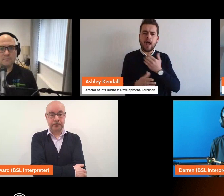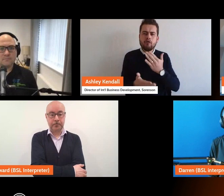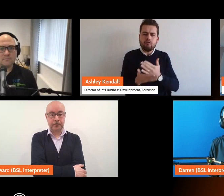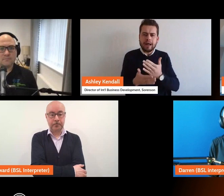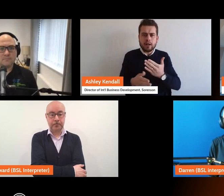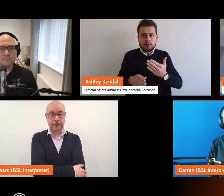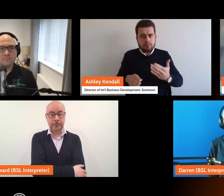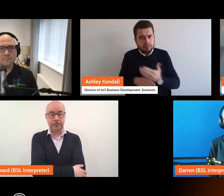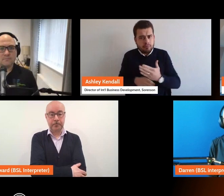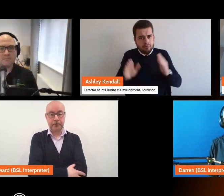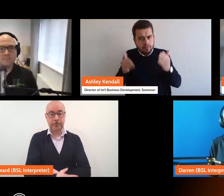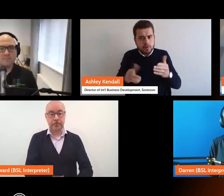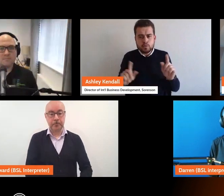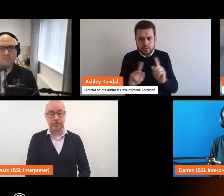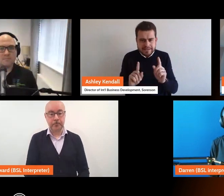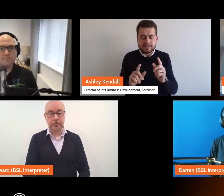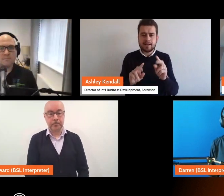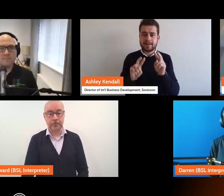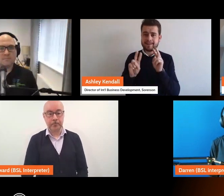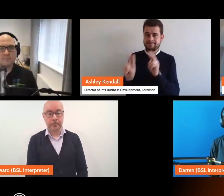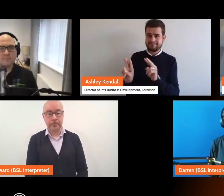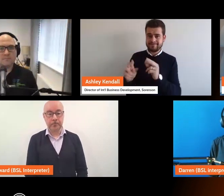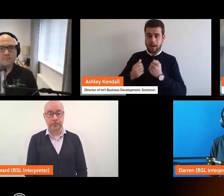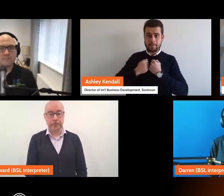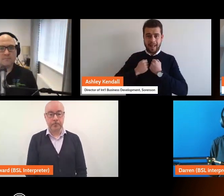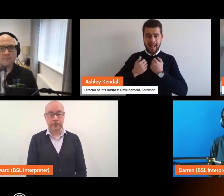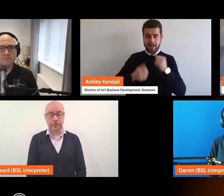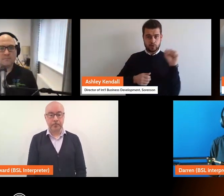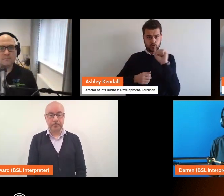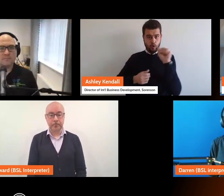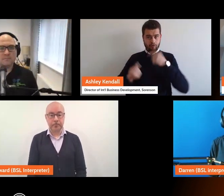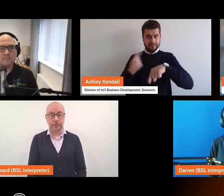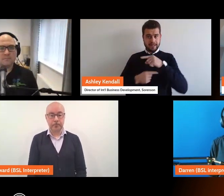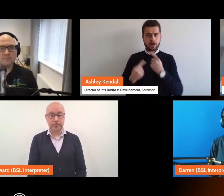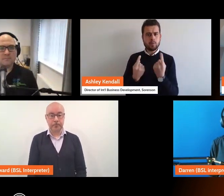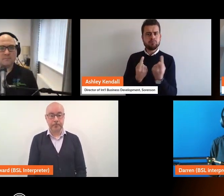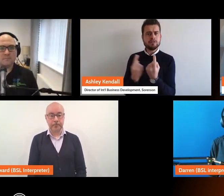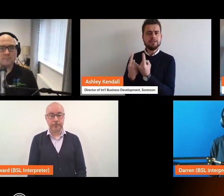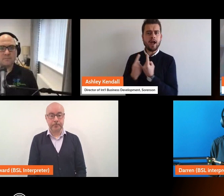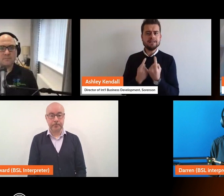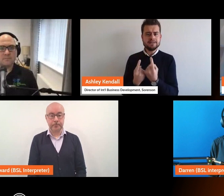in, that I'm now responsible for international development, and I'm looking at